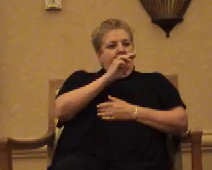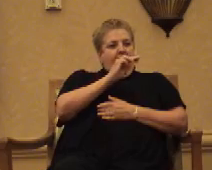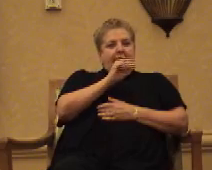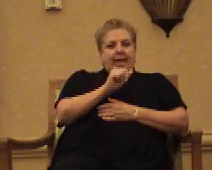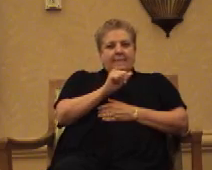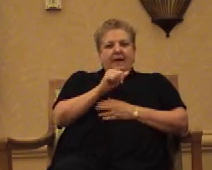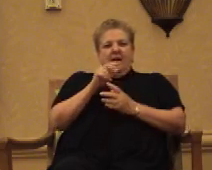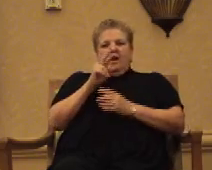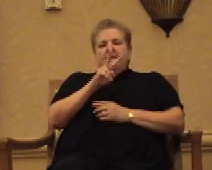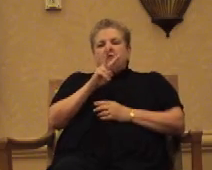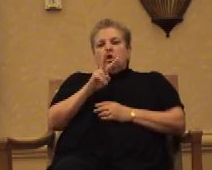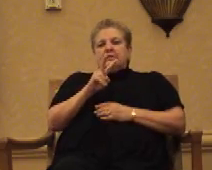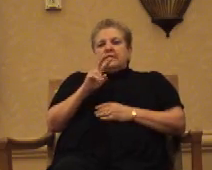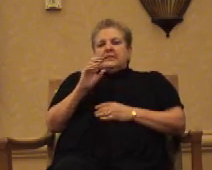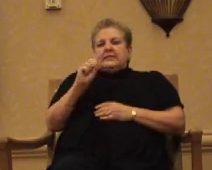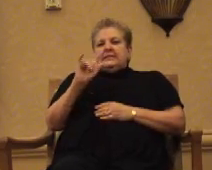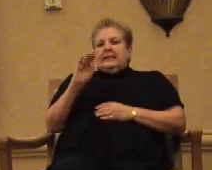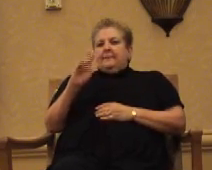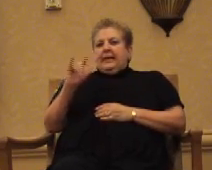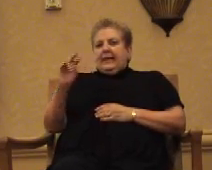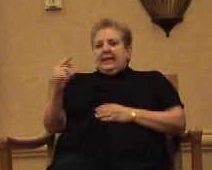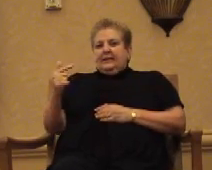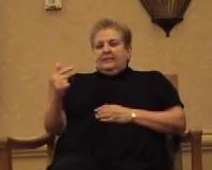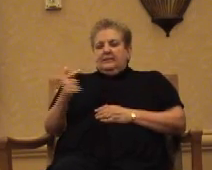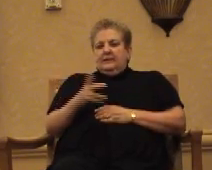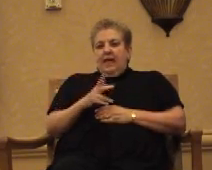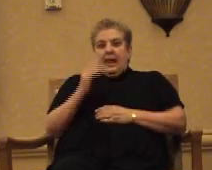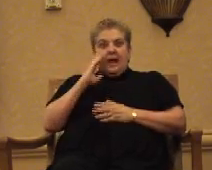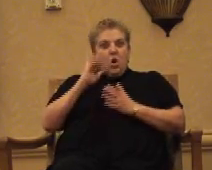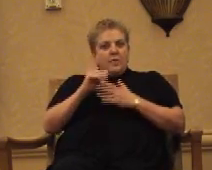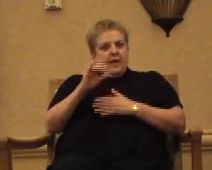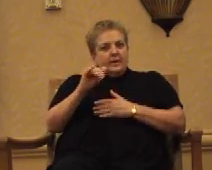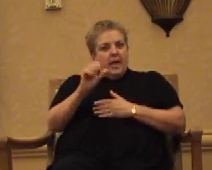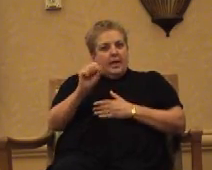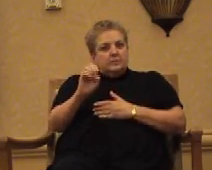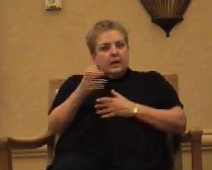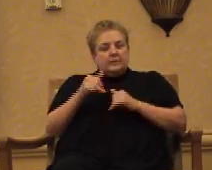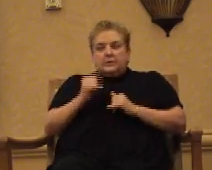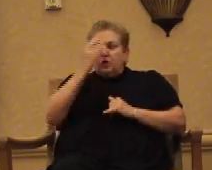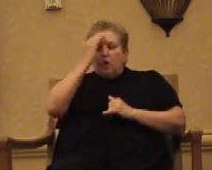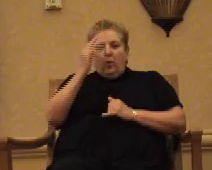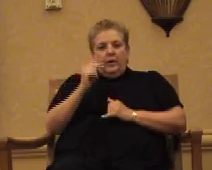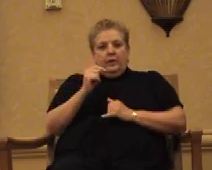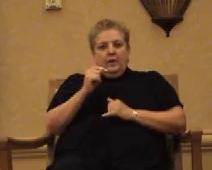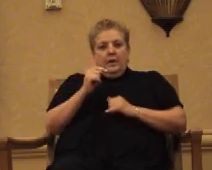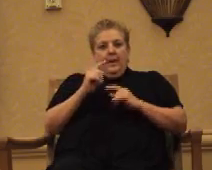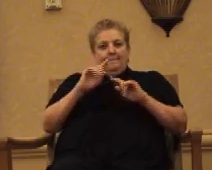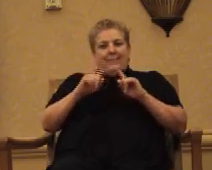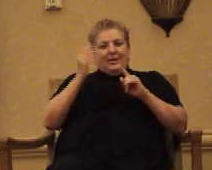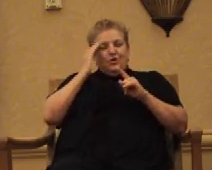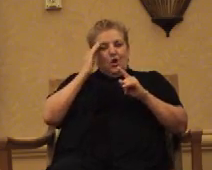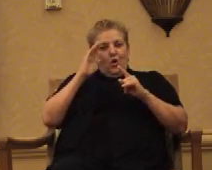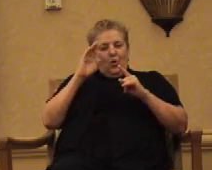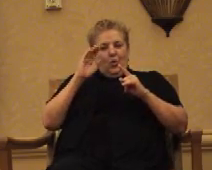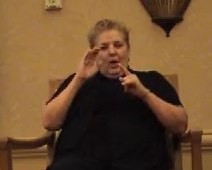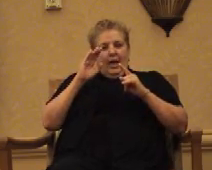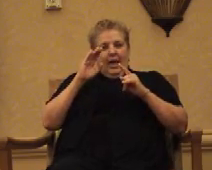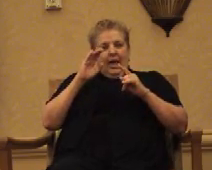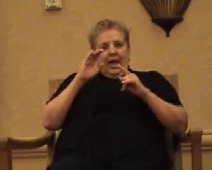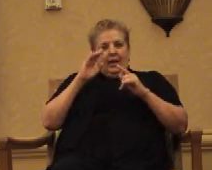the case today. And what happened is he tried to engage me and draw out the issue of the case. And what he got, and what I didn't